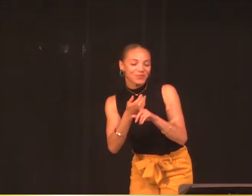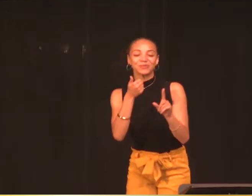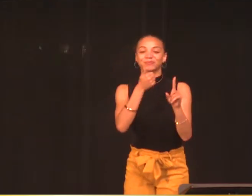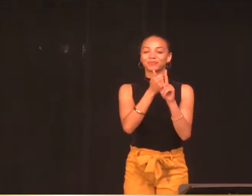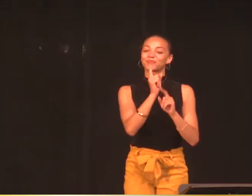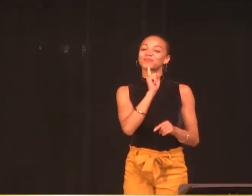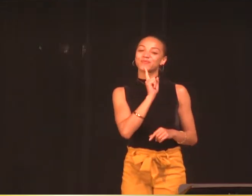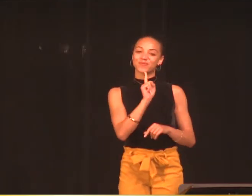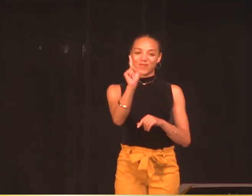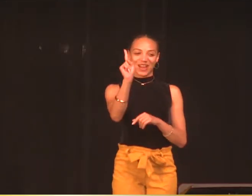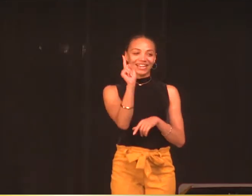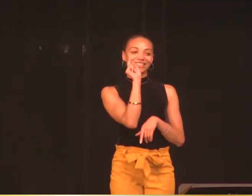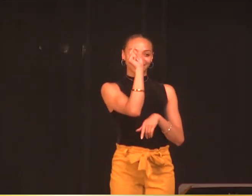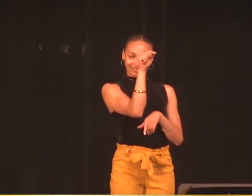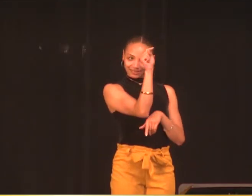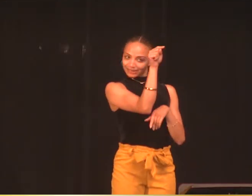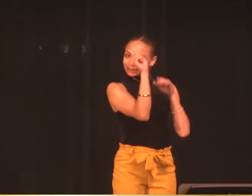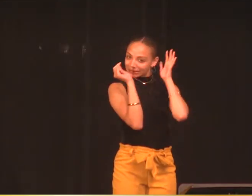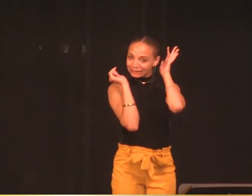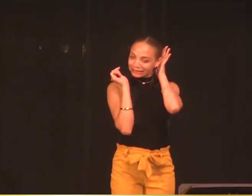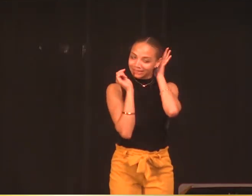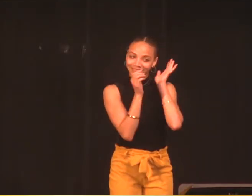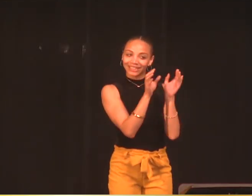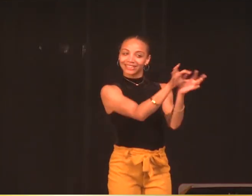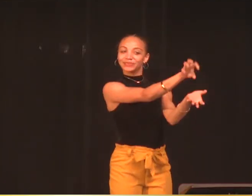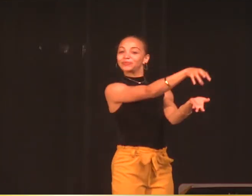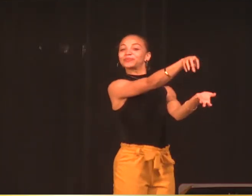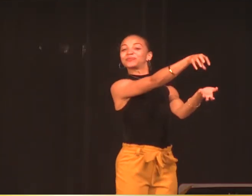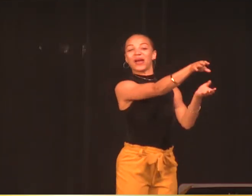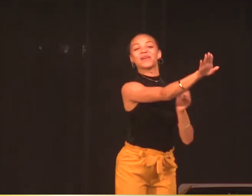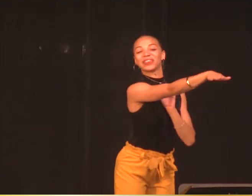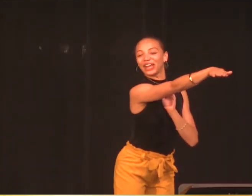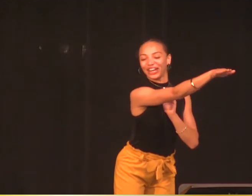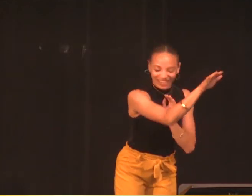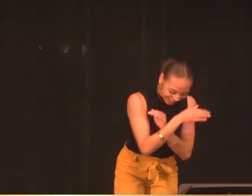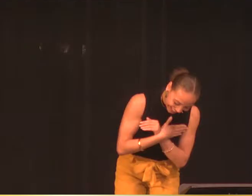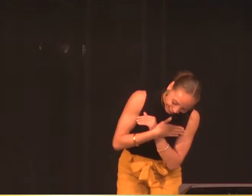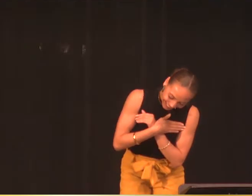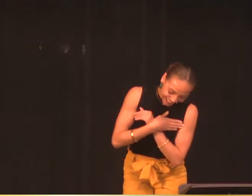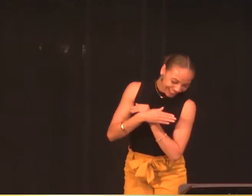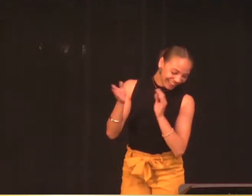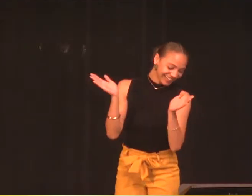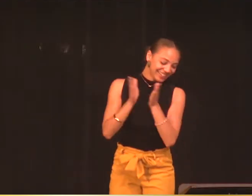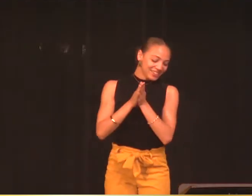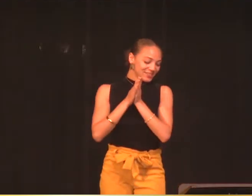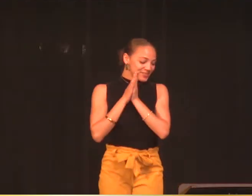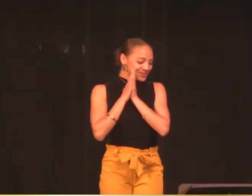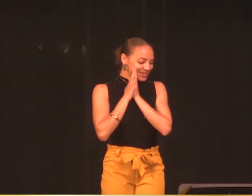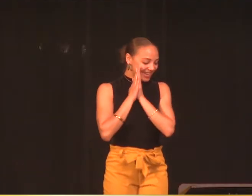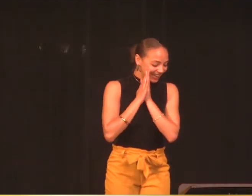I will tell you, I have a daughter who is 1 year old, and she's back there being a little bit chaotic.